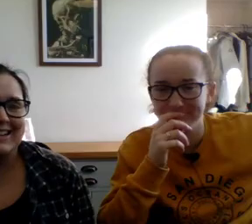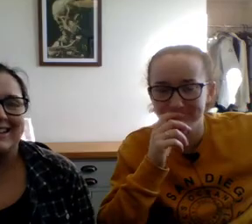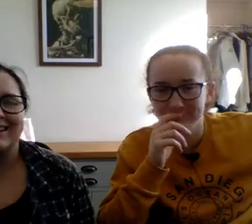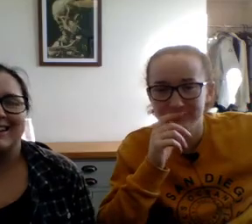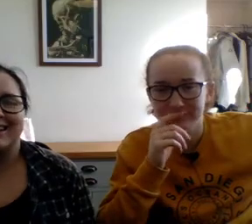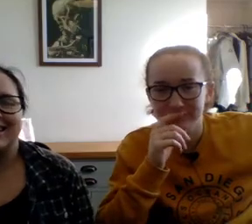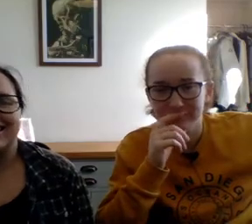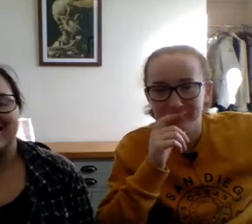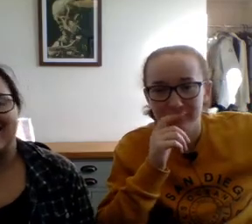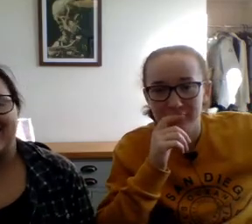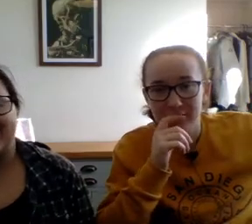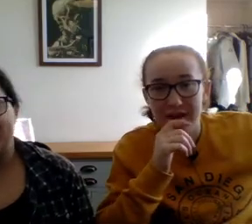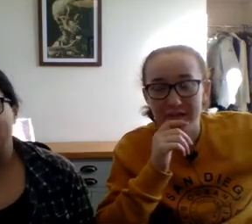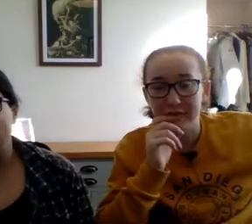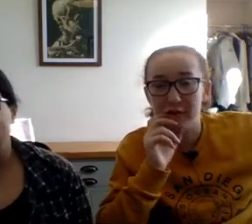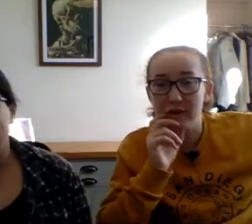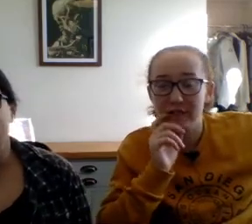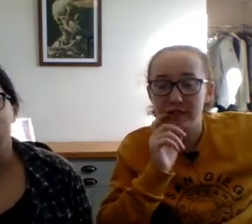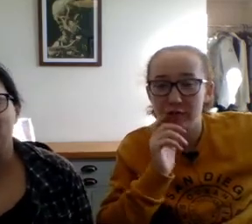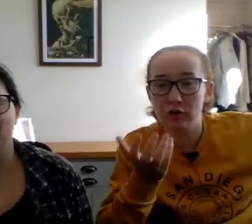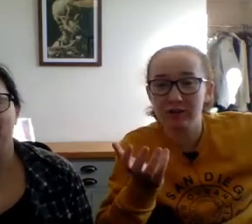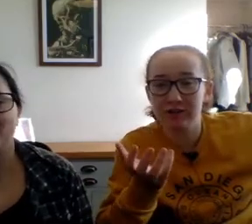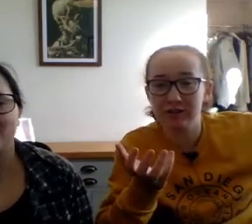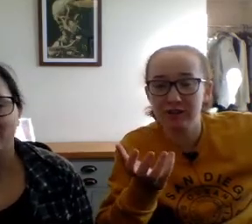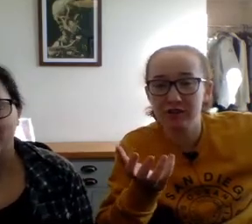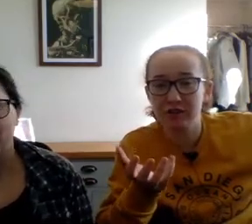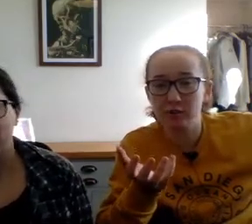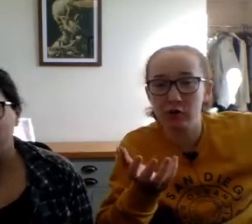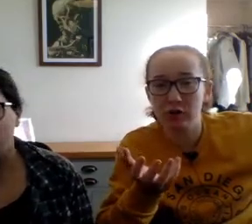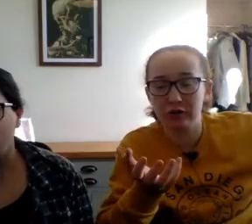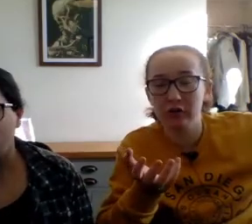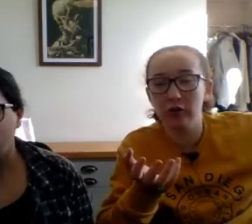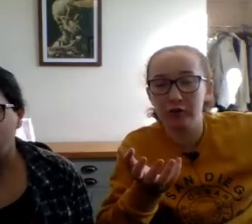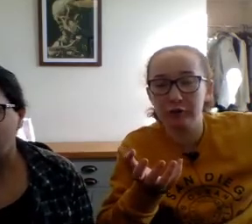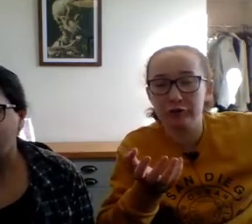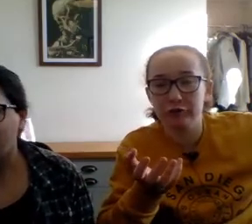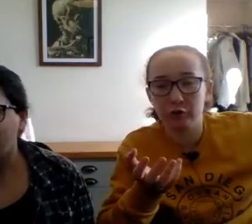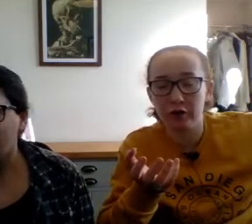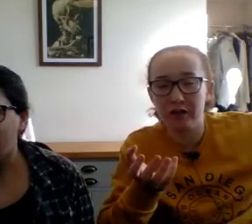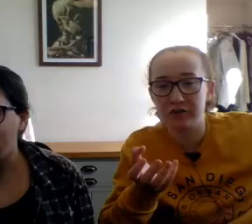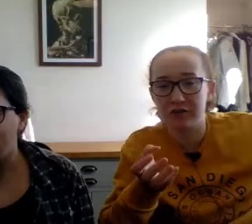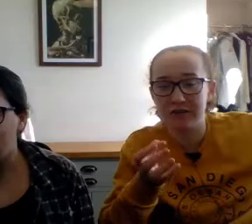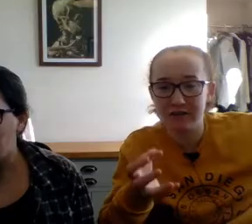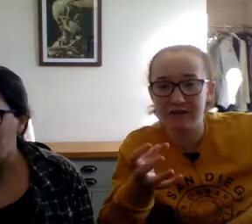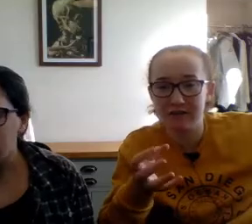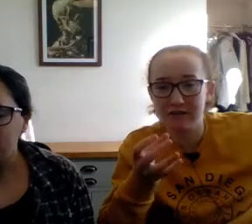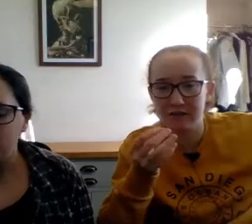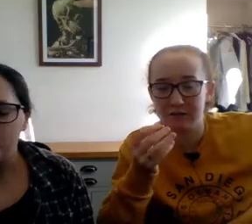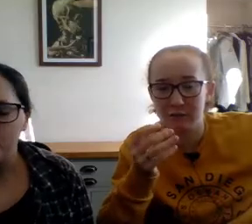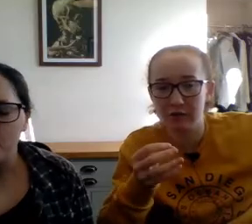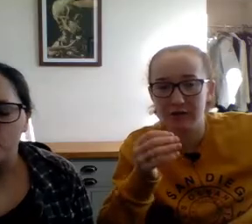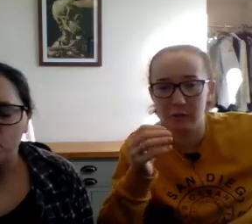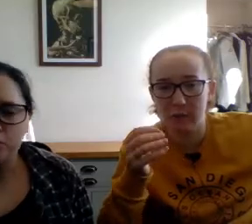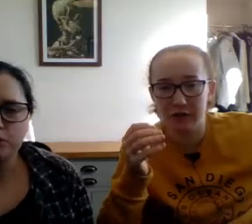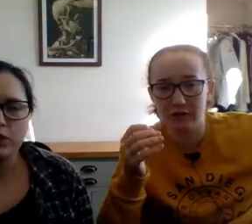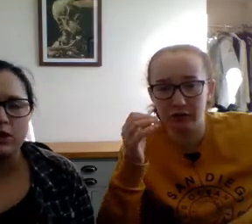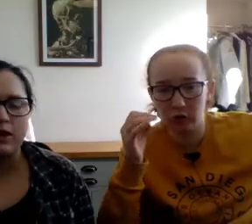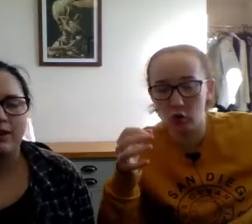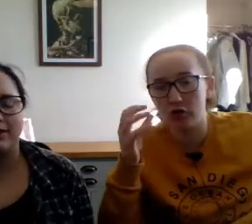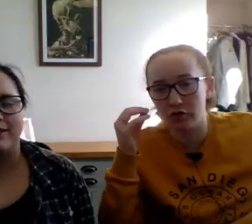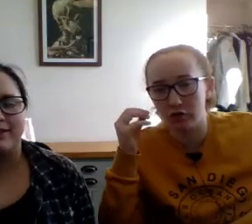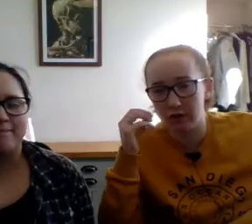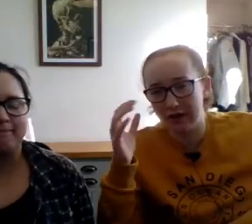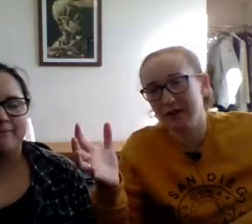then. The final method of organization, this is probably one a lot of you use as well, is just taking things and kind of splitting them up